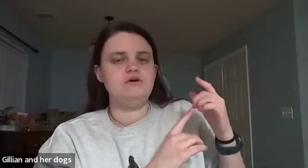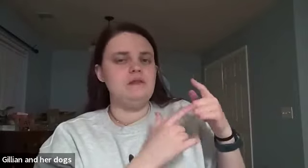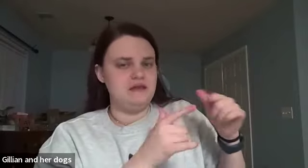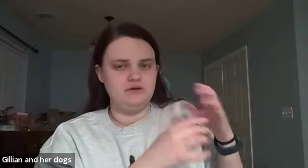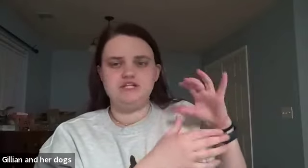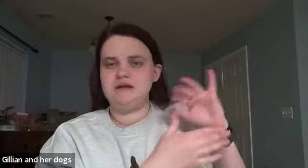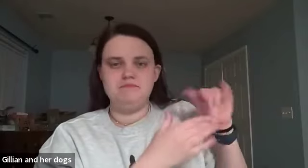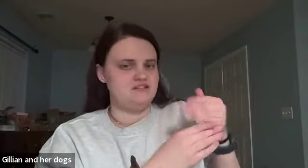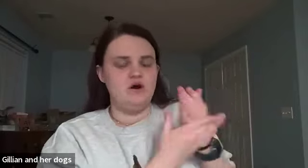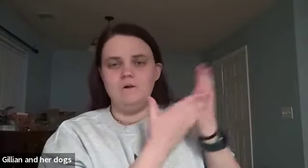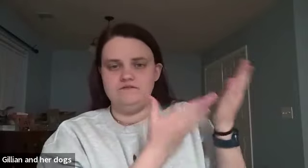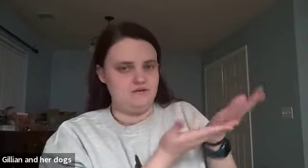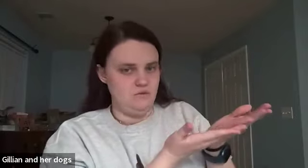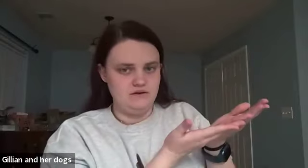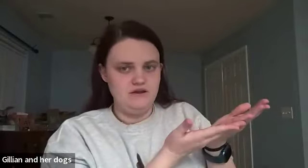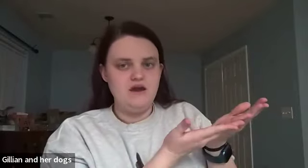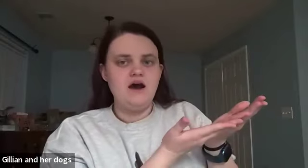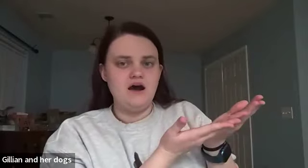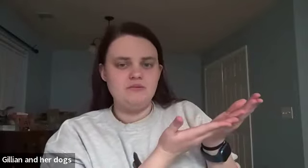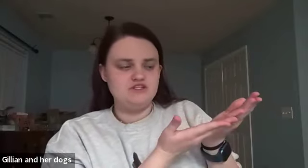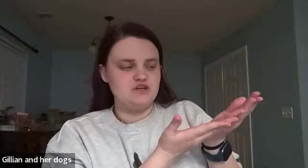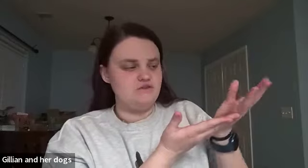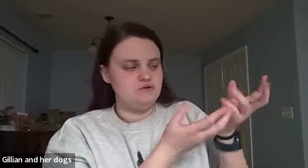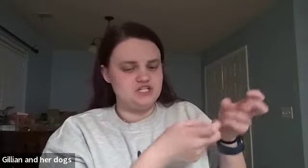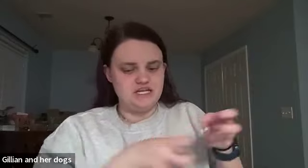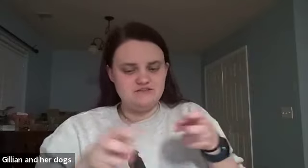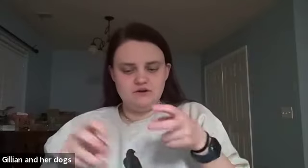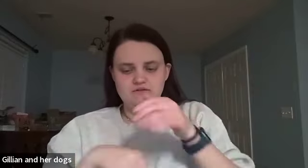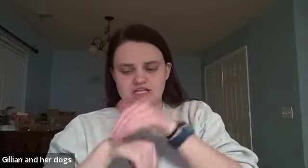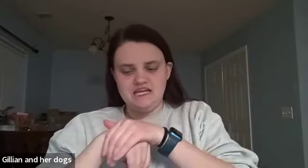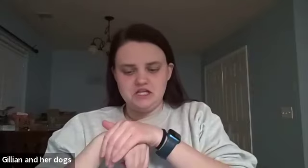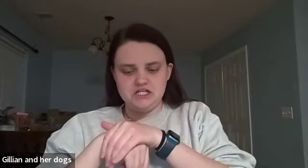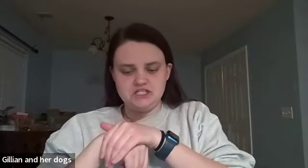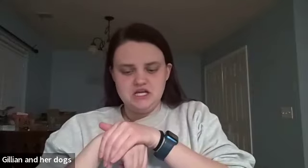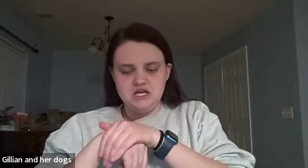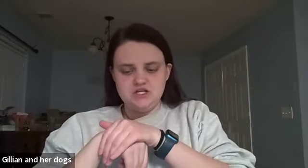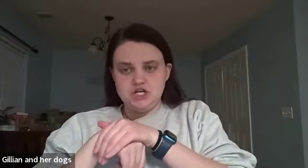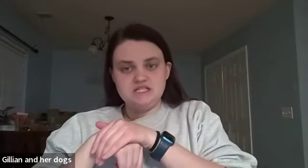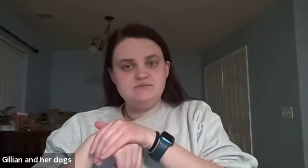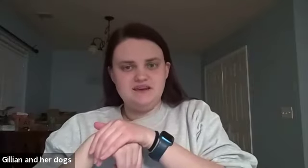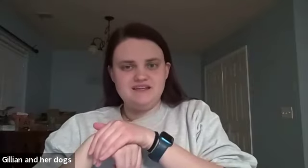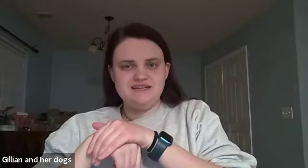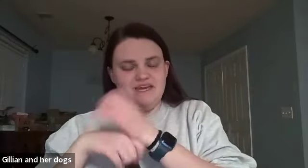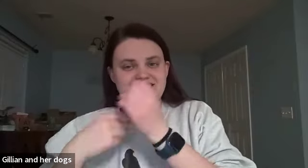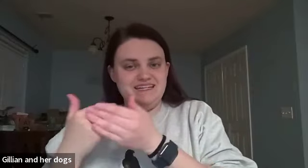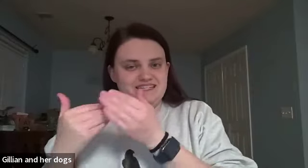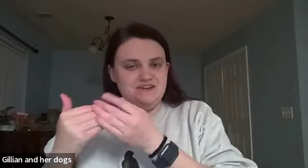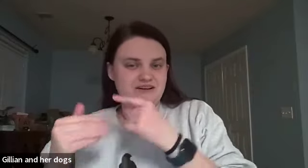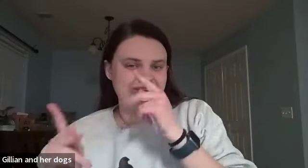cultural language impact, all of it in one. And so if you were to transfer it over to English, just because it makes it easier on